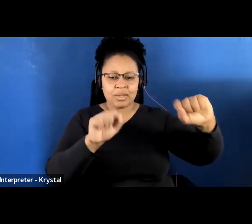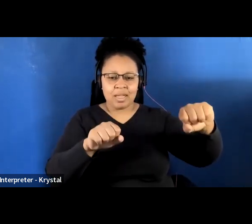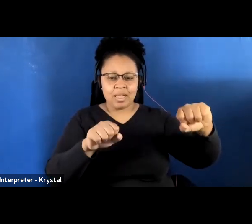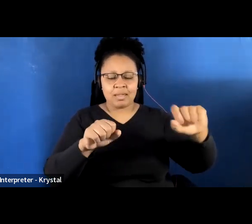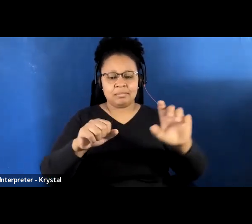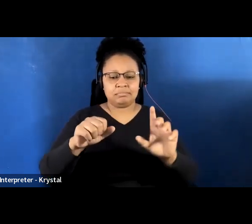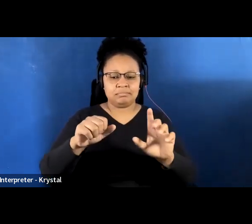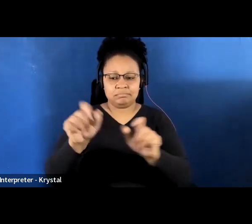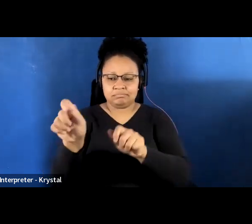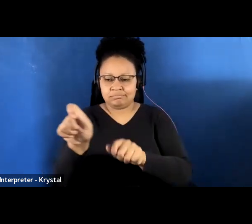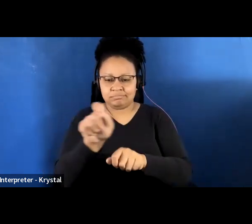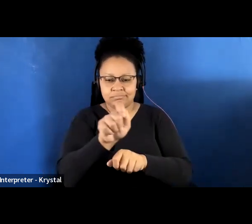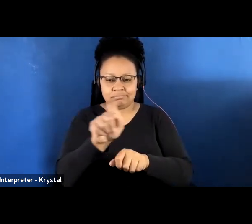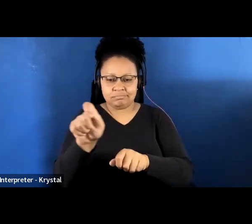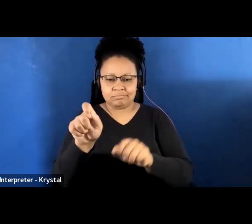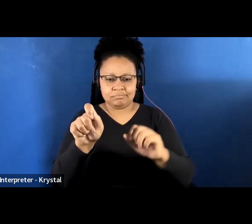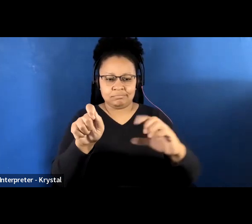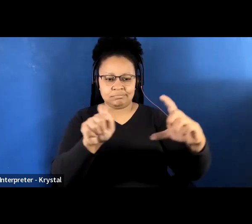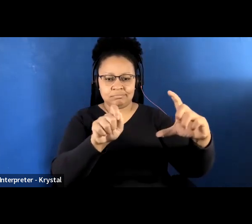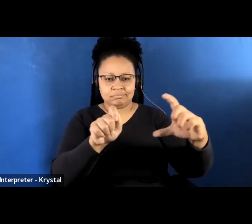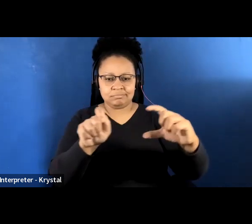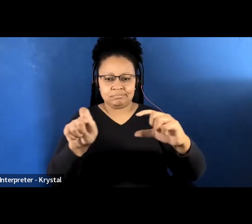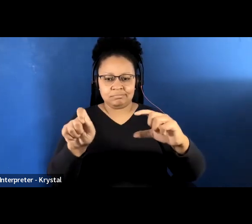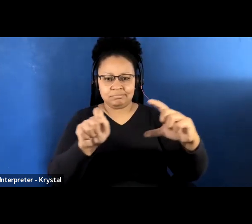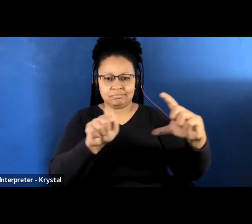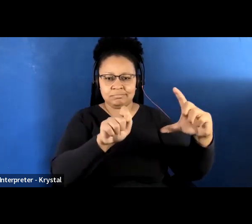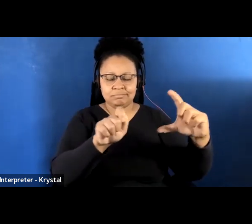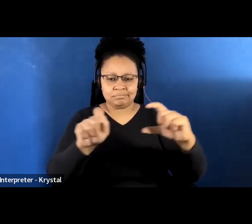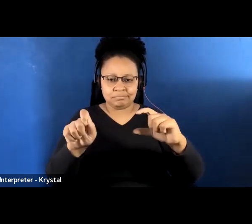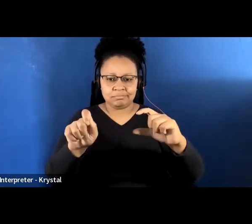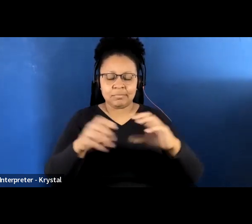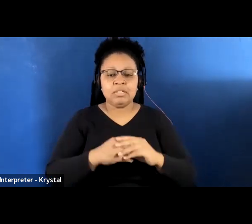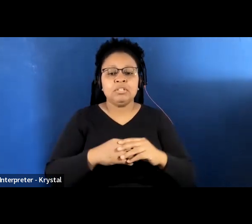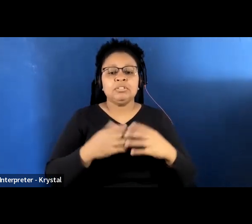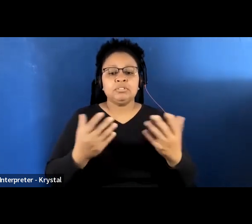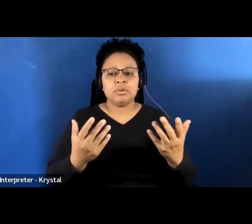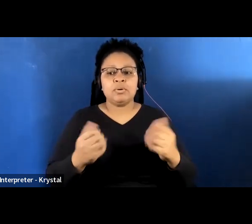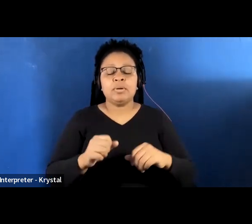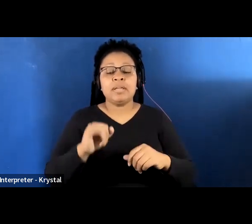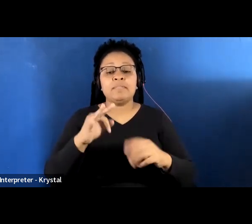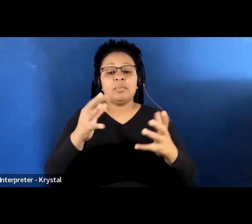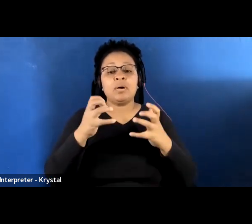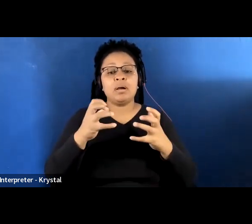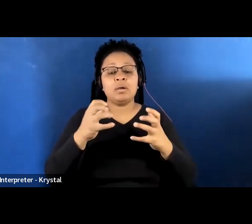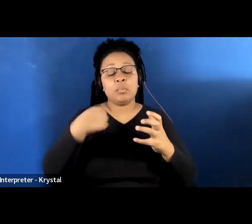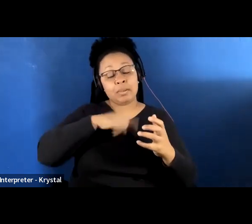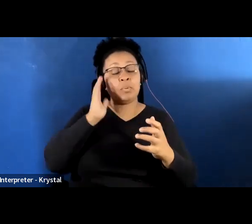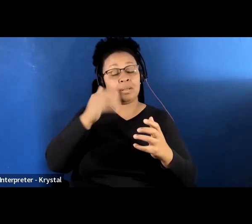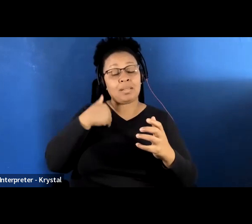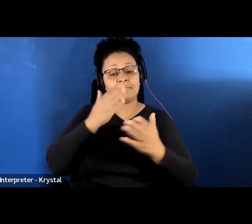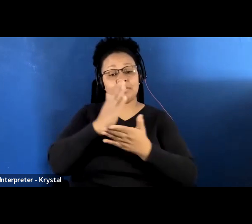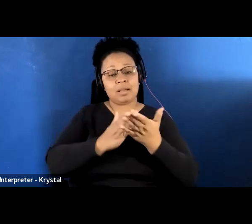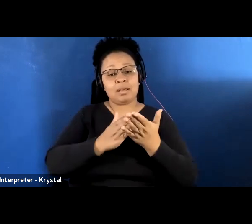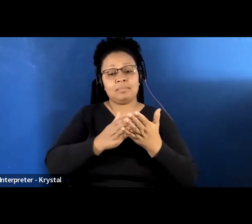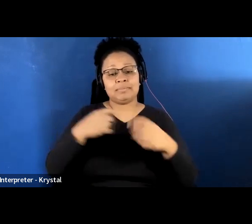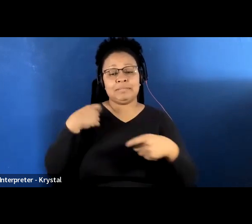First, today we will have some Spanish today. So for Spanish interpreting, find the globe icon on the menu bar.